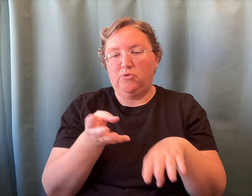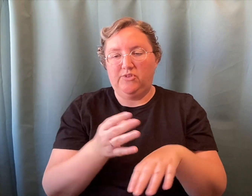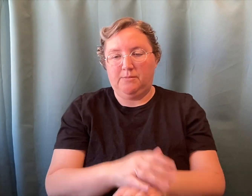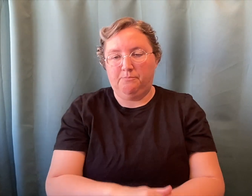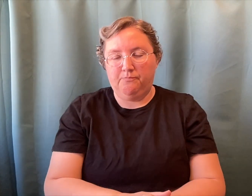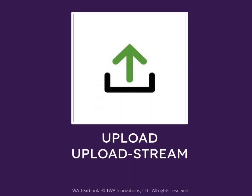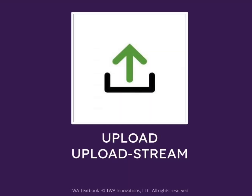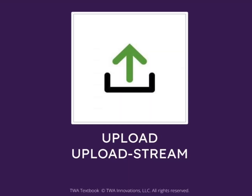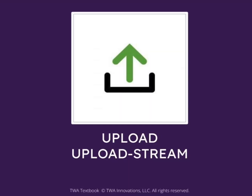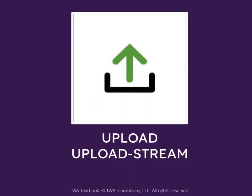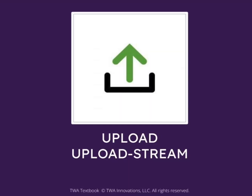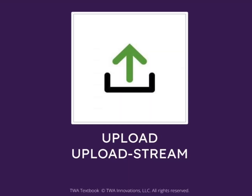movie.